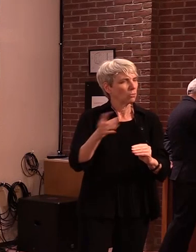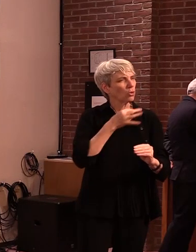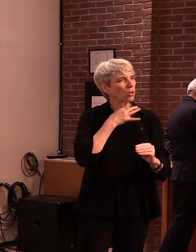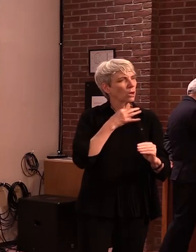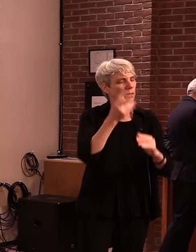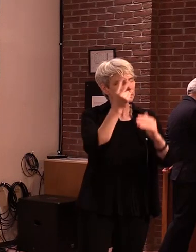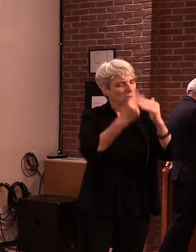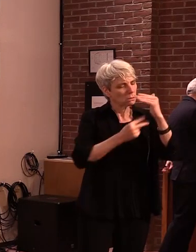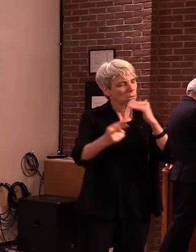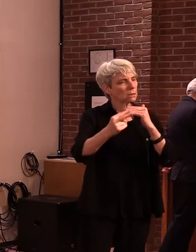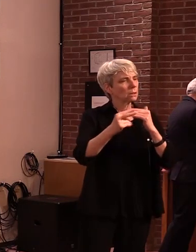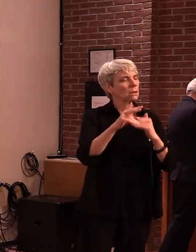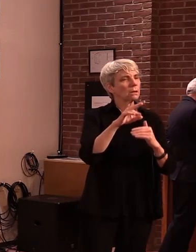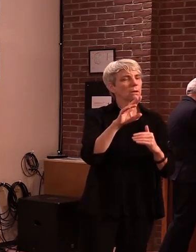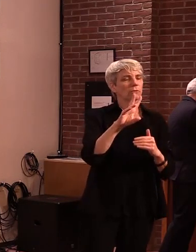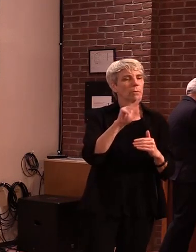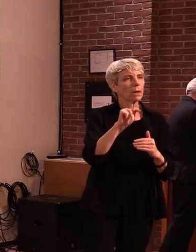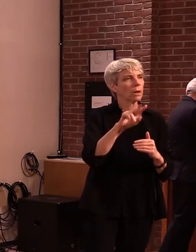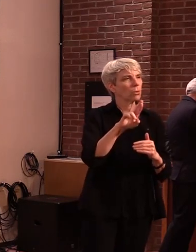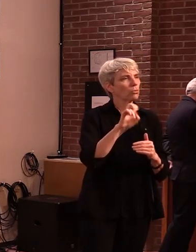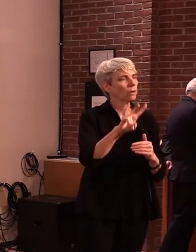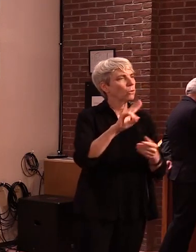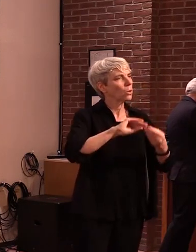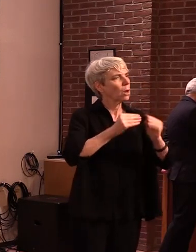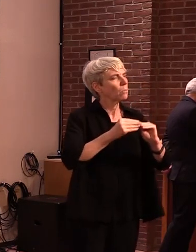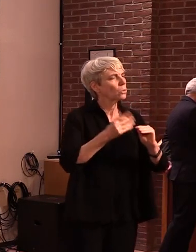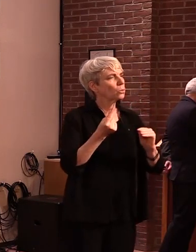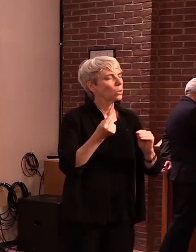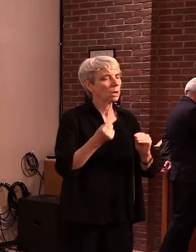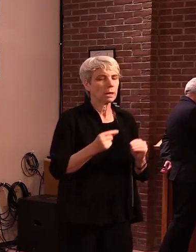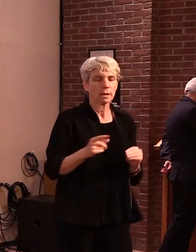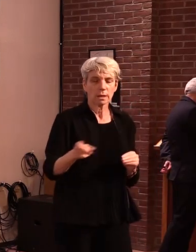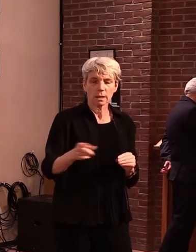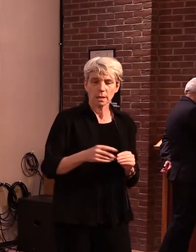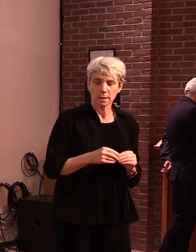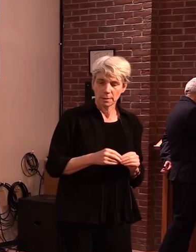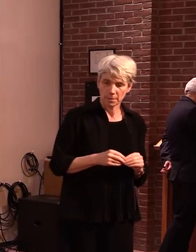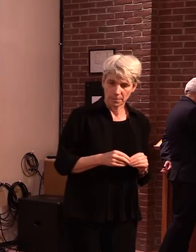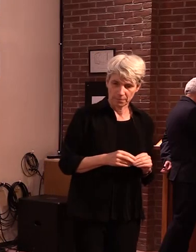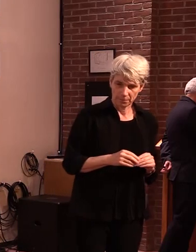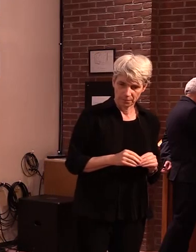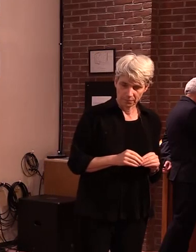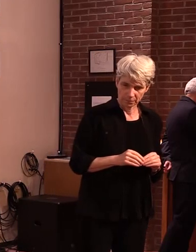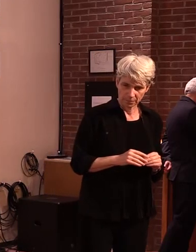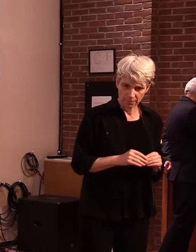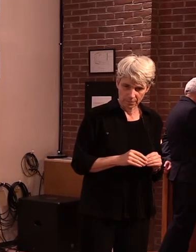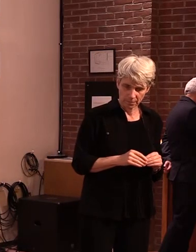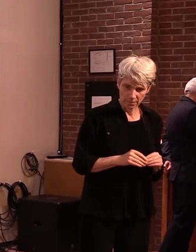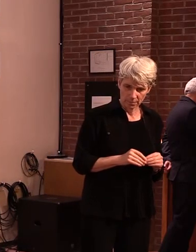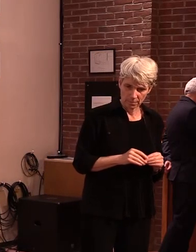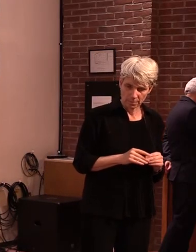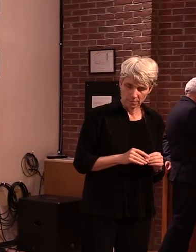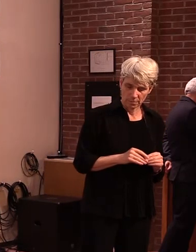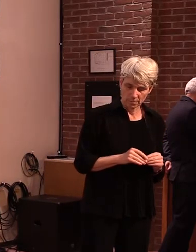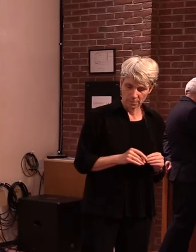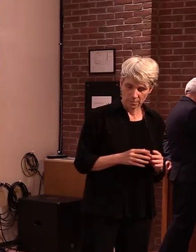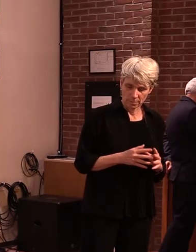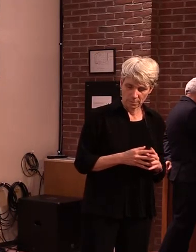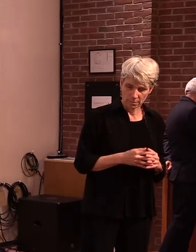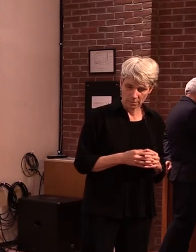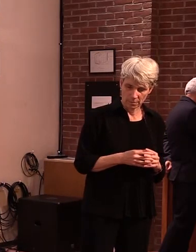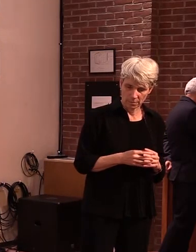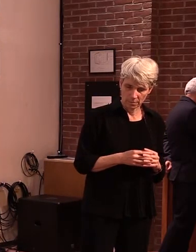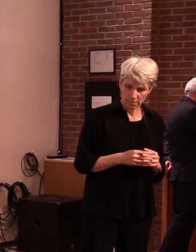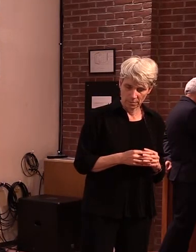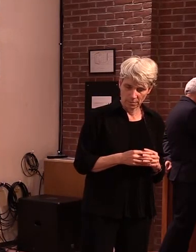Jim, I think the red flags we are looking for is really just generally what impact on the revenues we